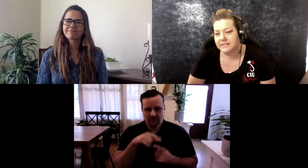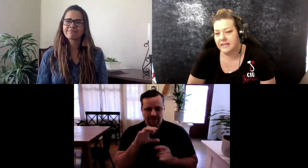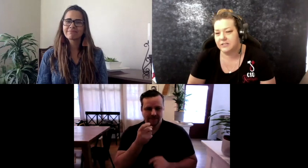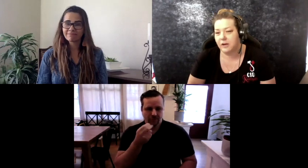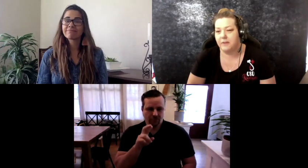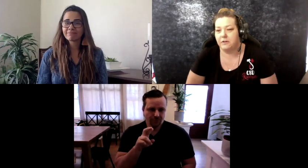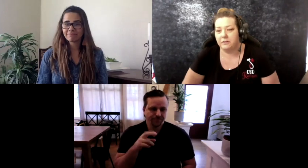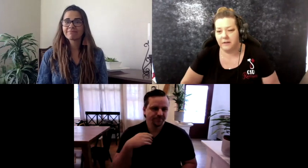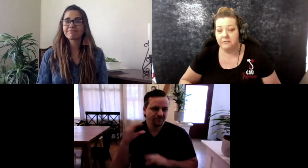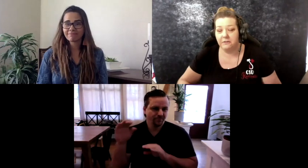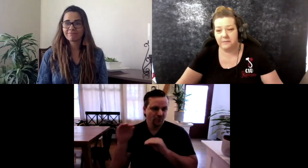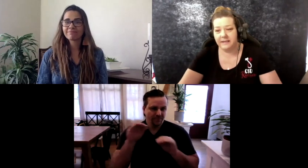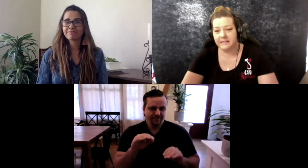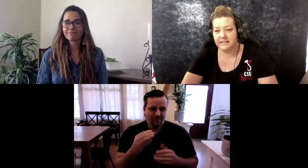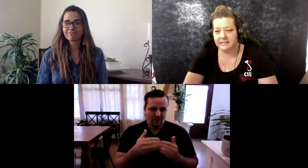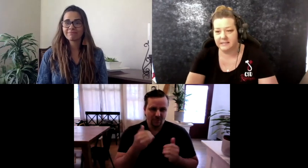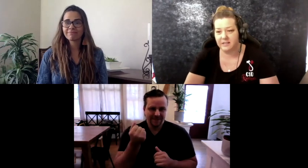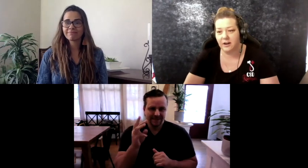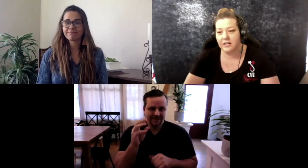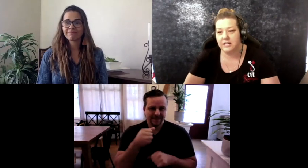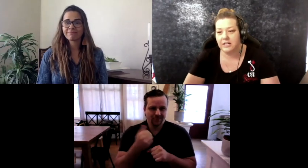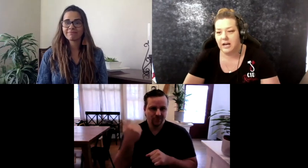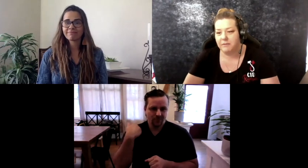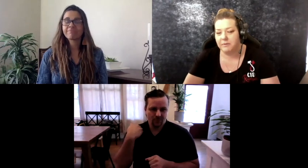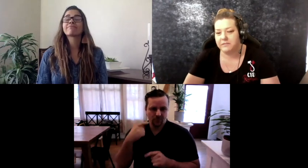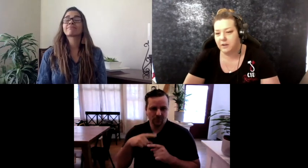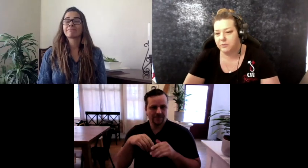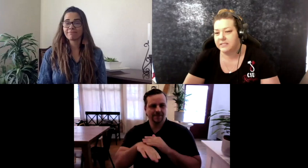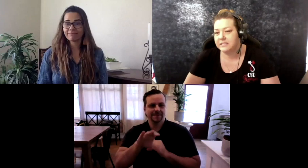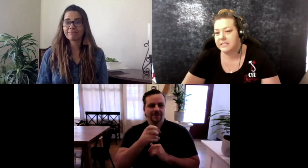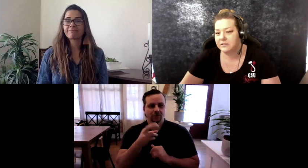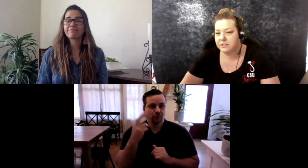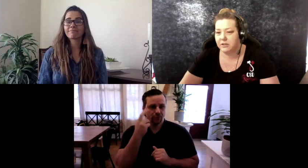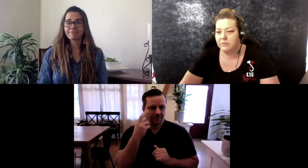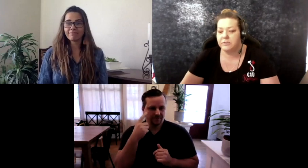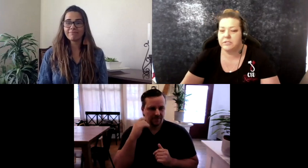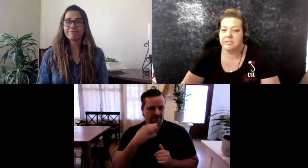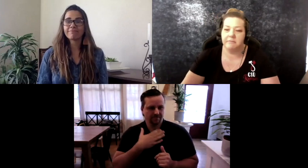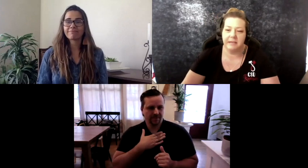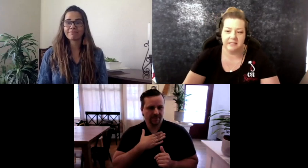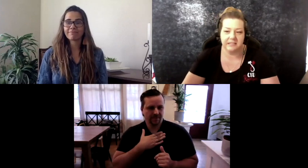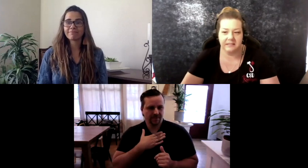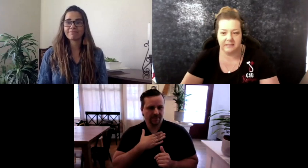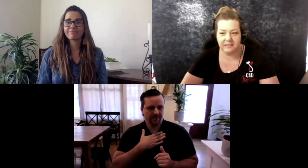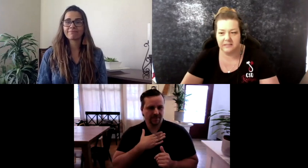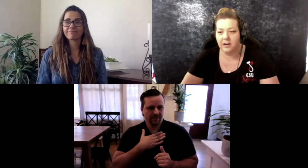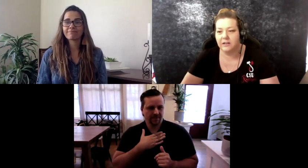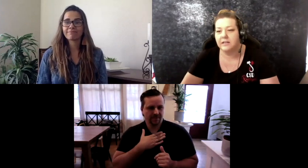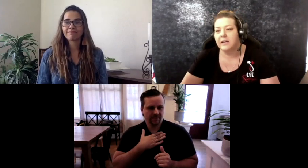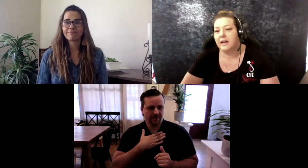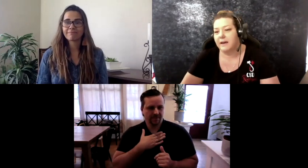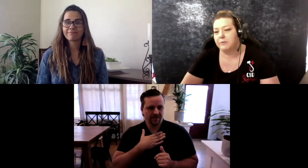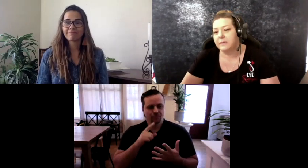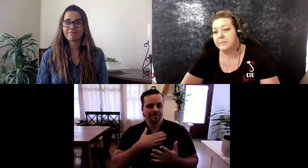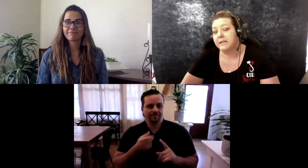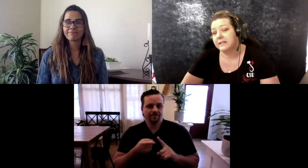nice that I can drop off all 4 of my kids at CSDR. We moved here almost 16 years ago to have my kids attend CSDR,